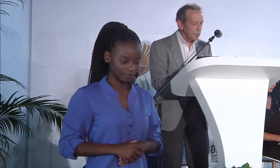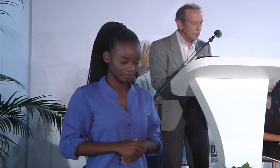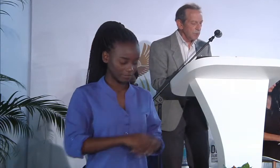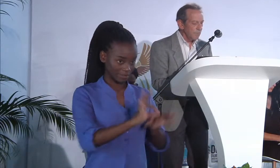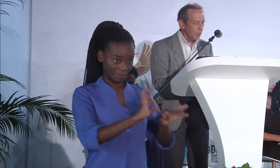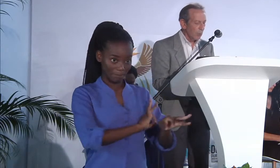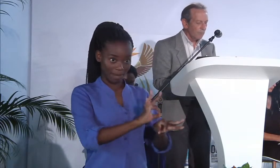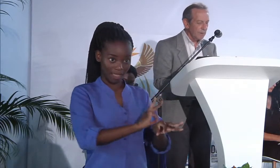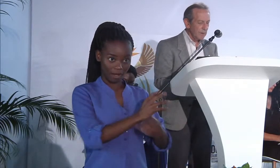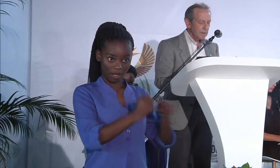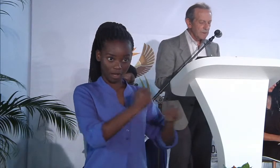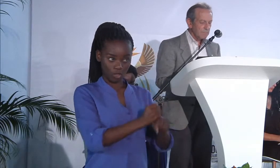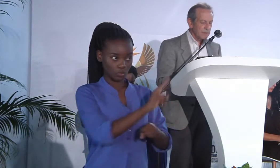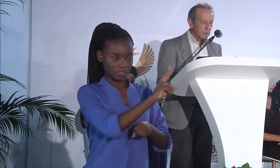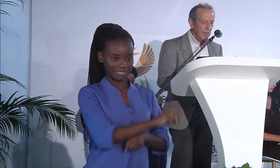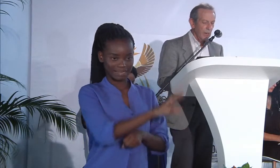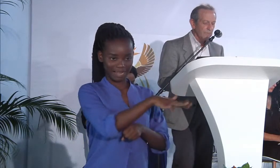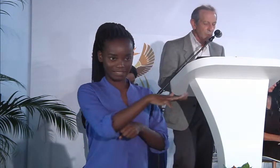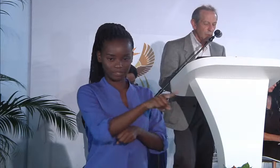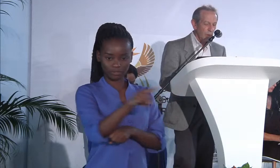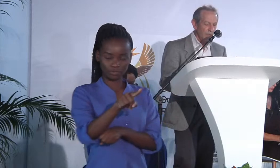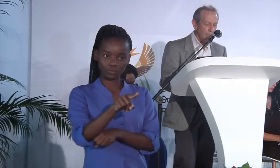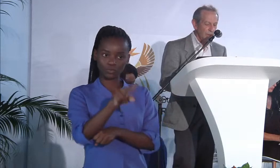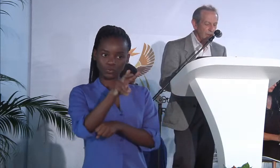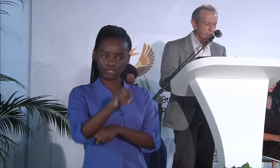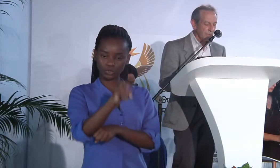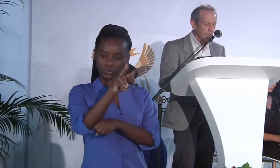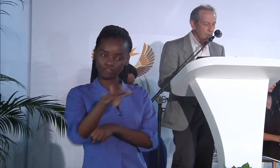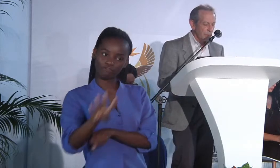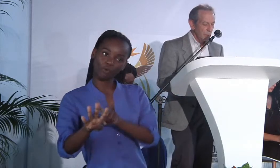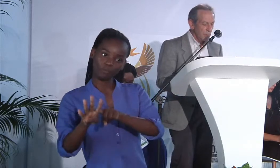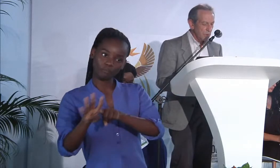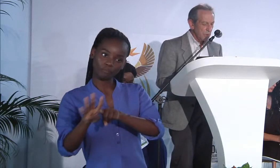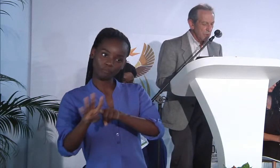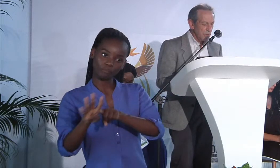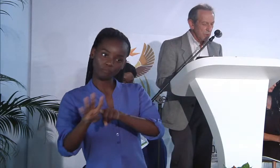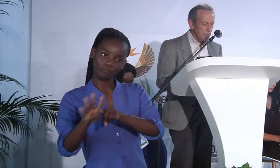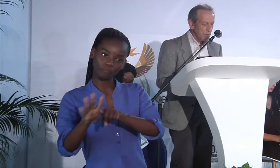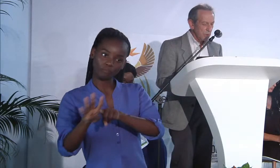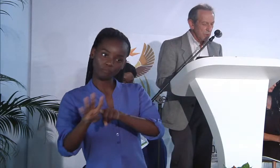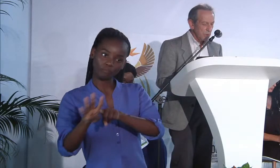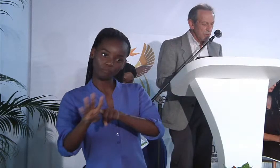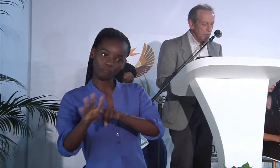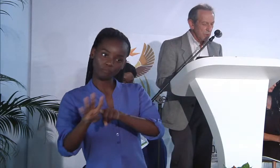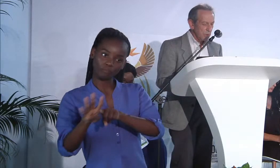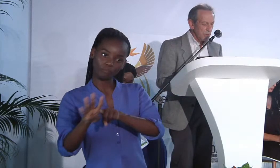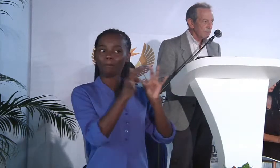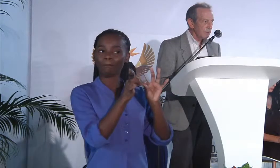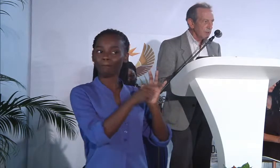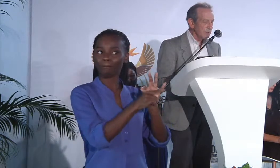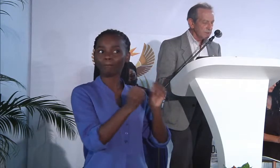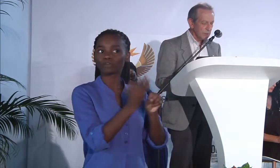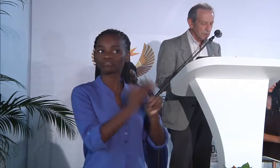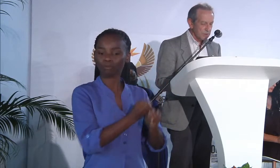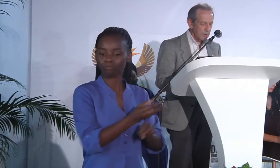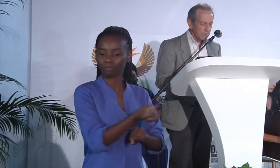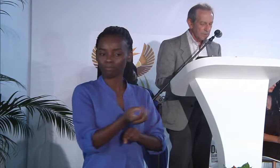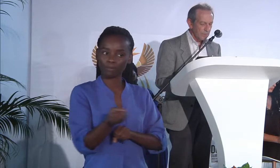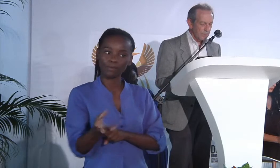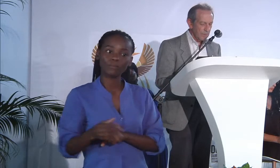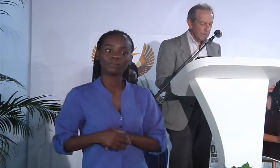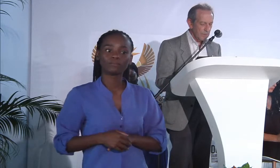to 2024 is based on our view of harm reduction, which we believe is a more inclusive and realistic